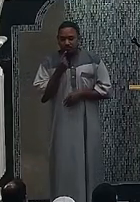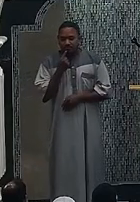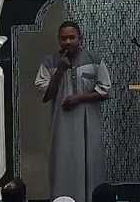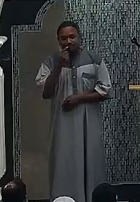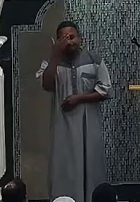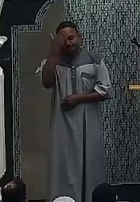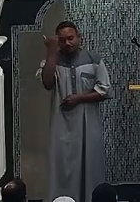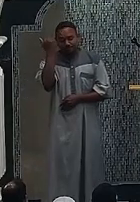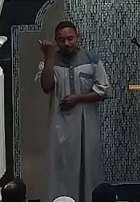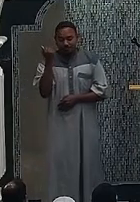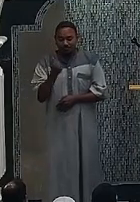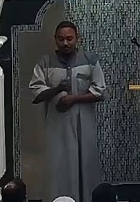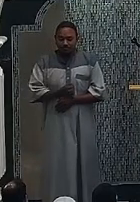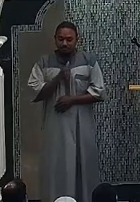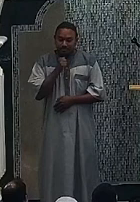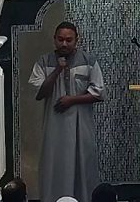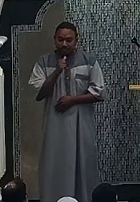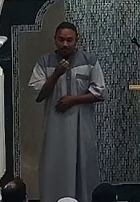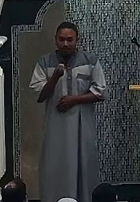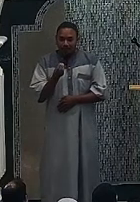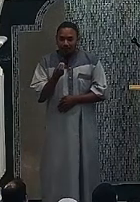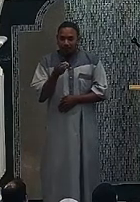Allah knows best.